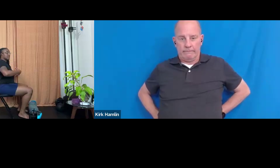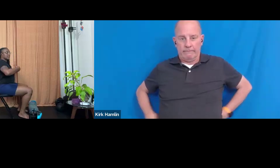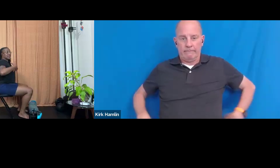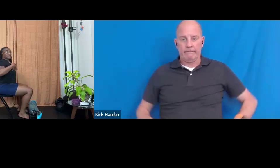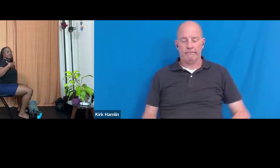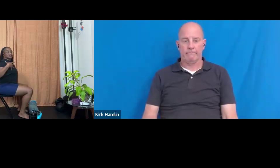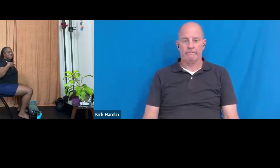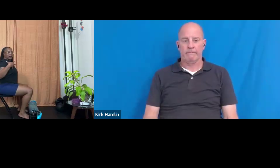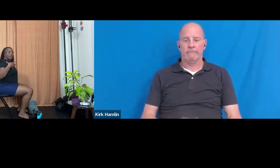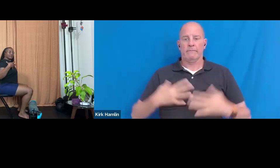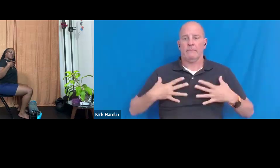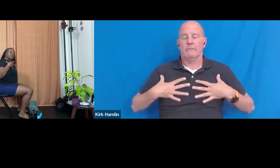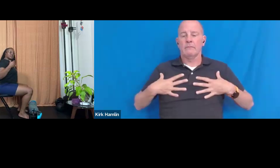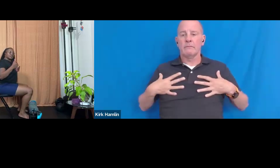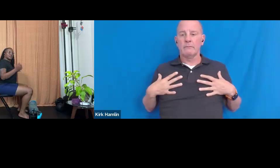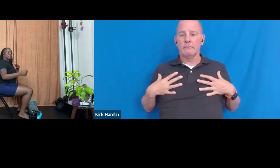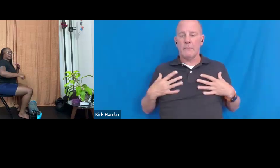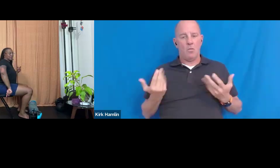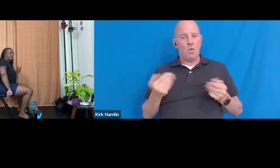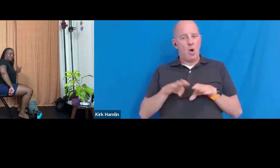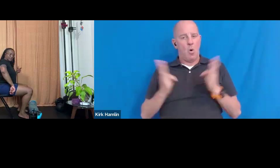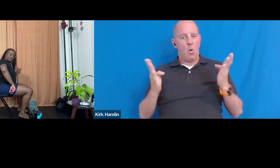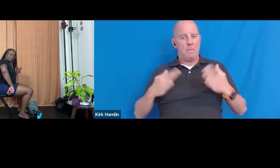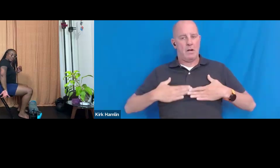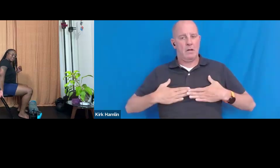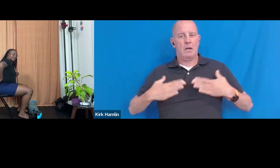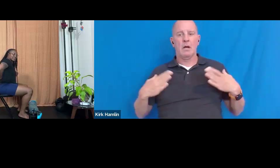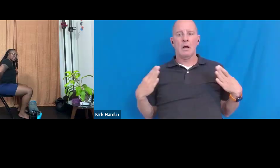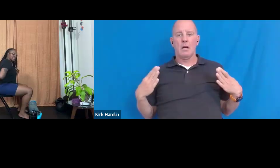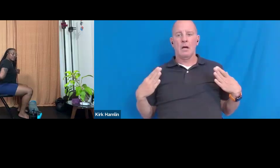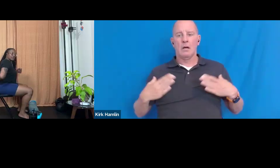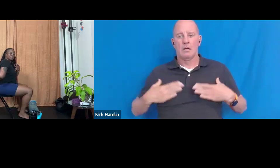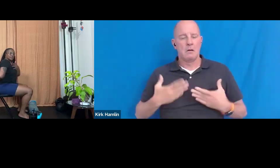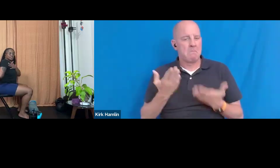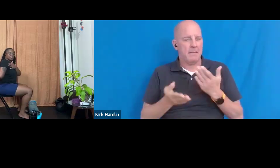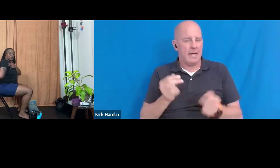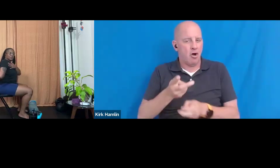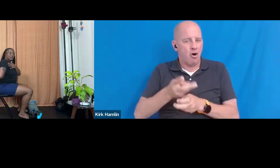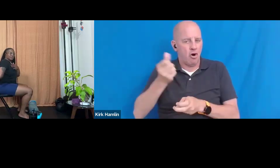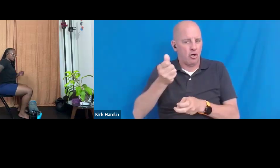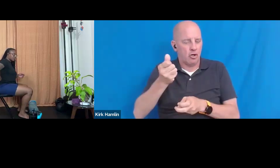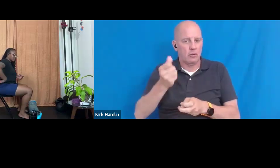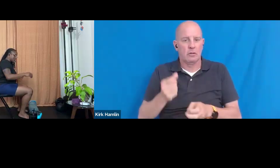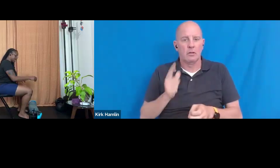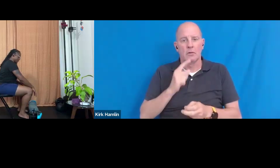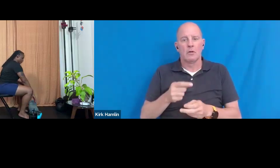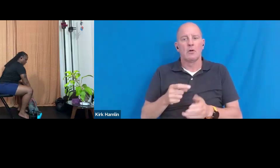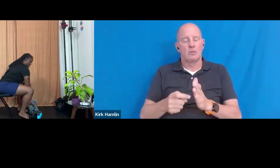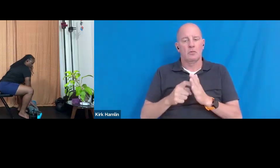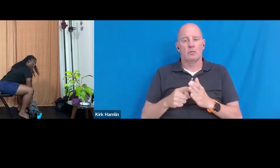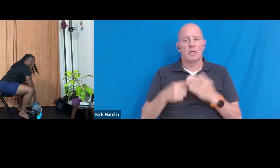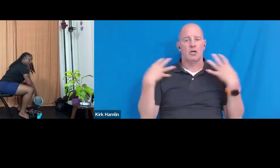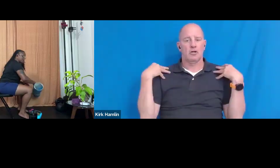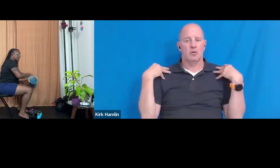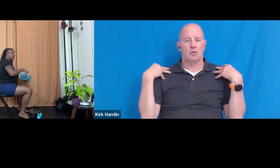elbows. That could get you that open feeling as well, but that might be a little more intense because it does require your shoulder to